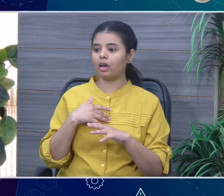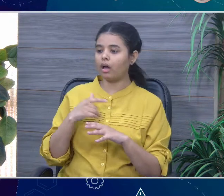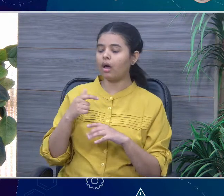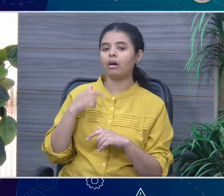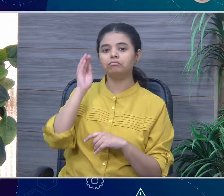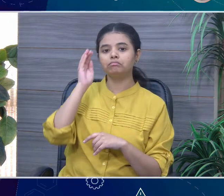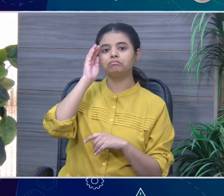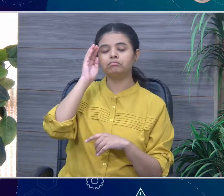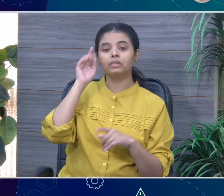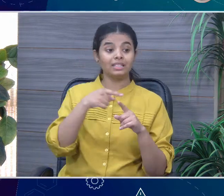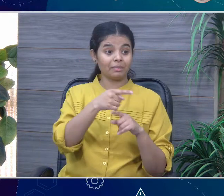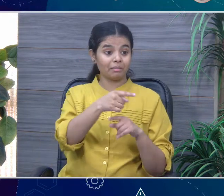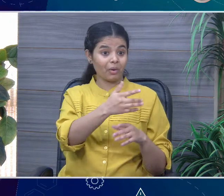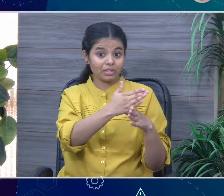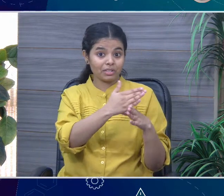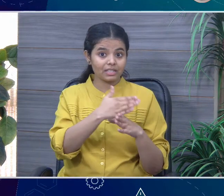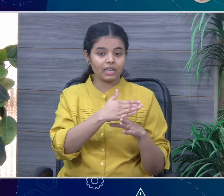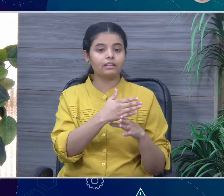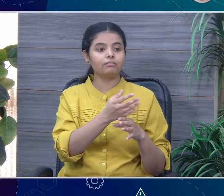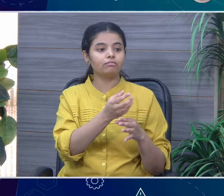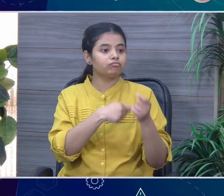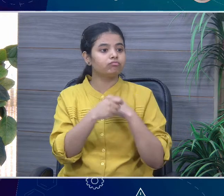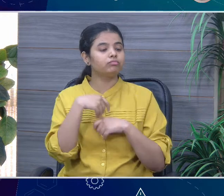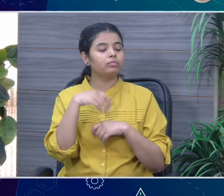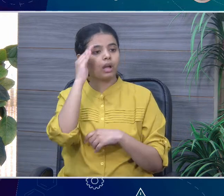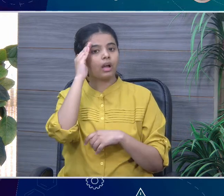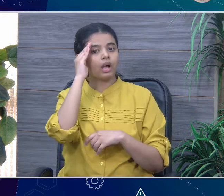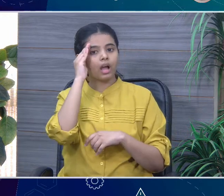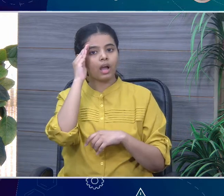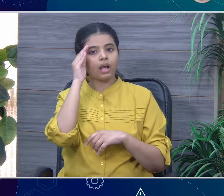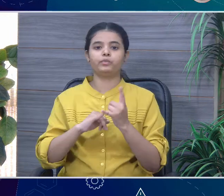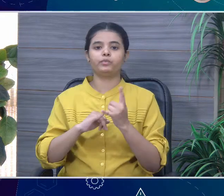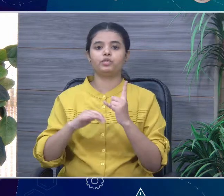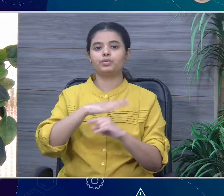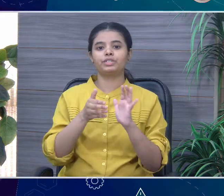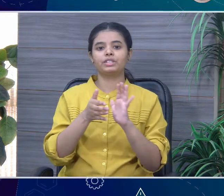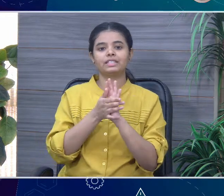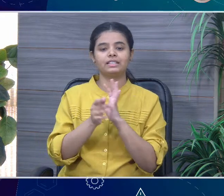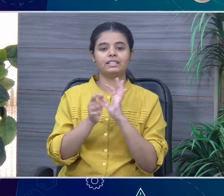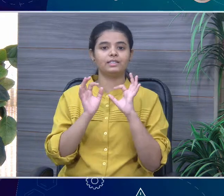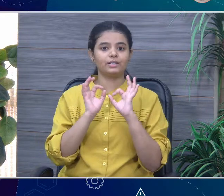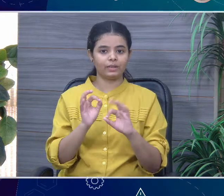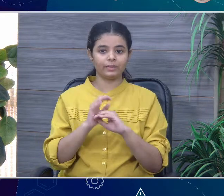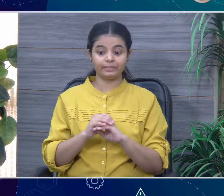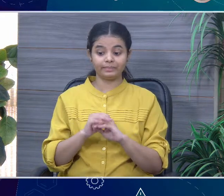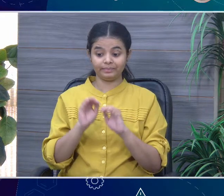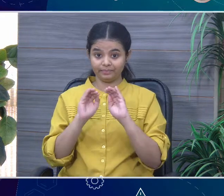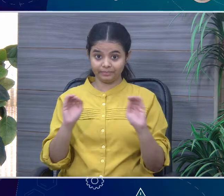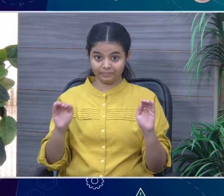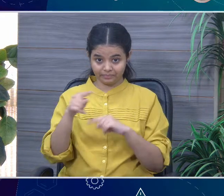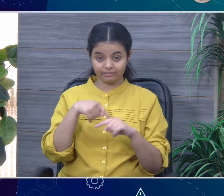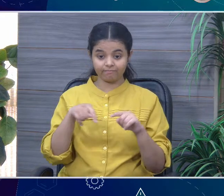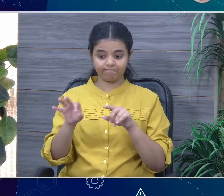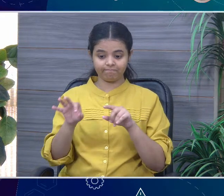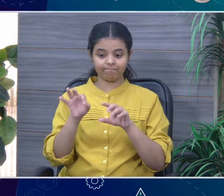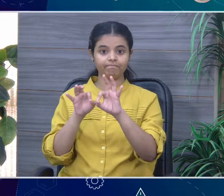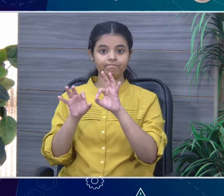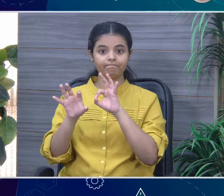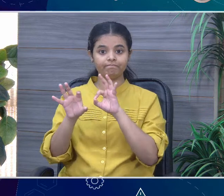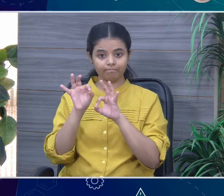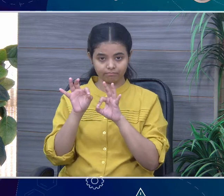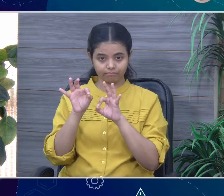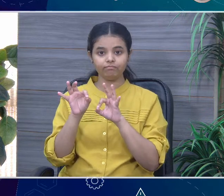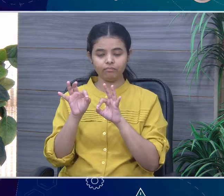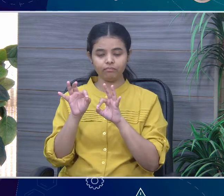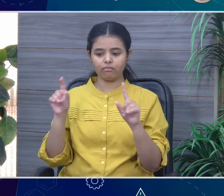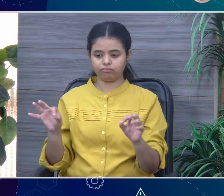generally considered to be having good social skills. And these children should be selected for being